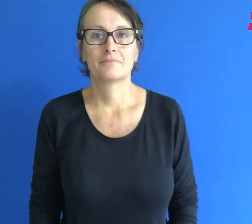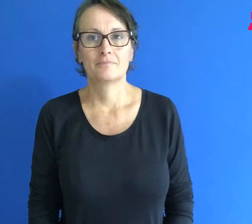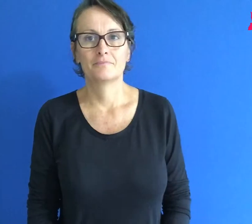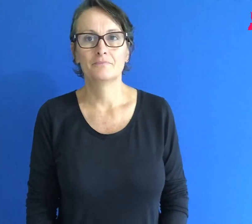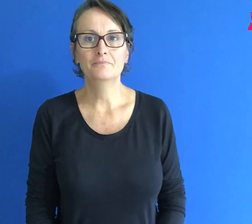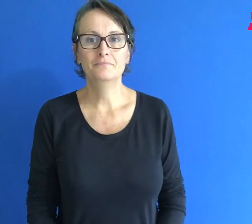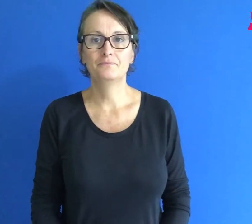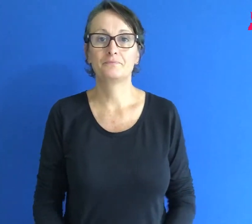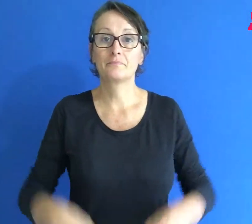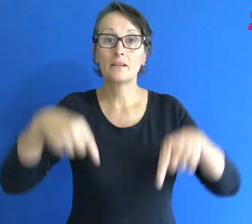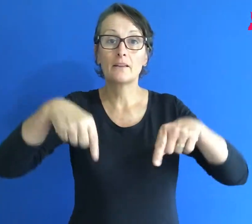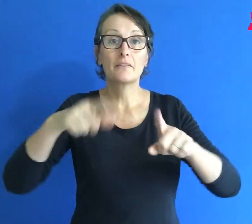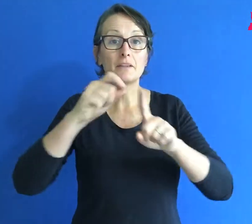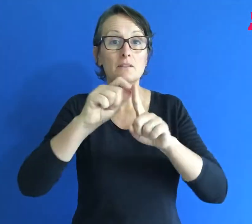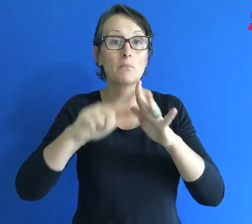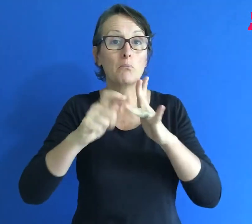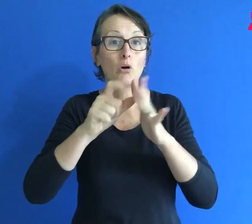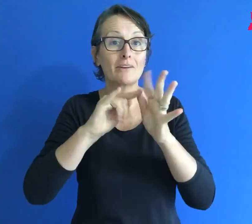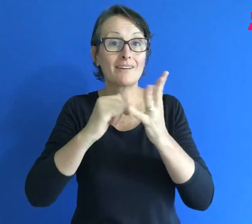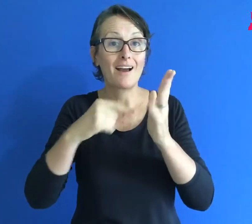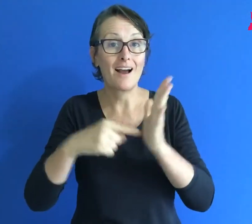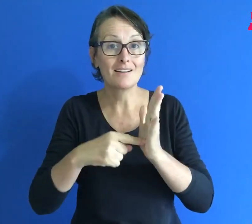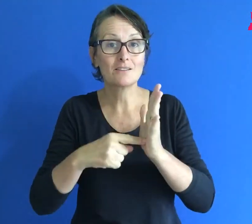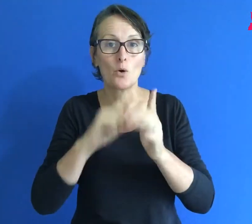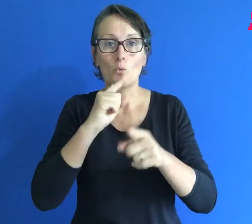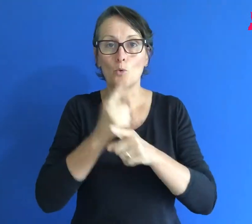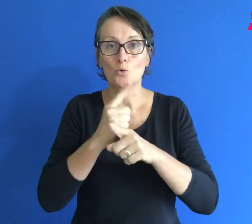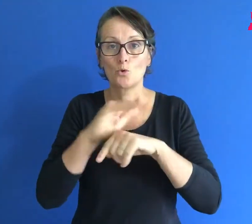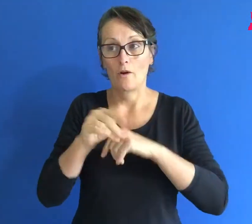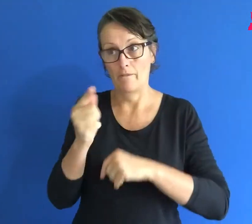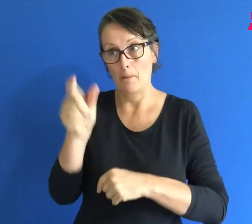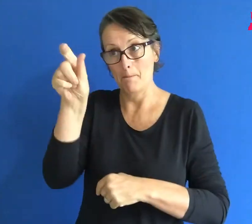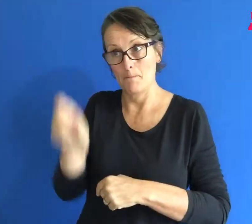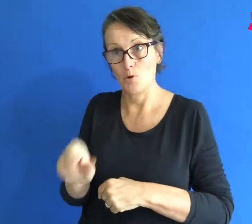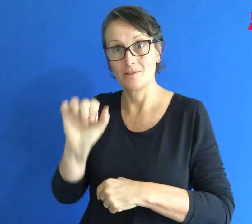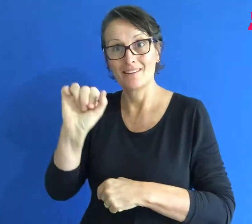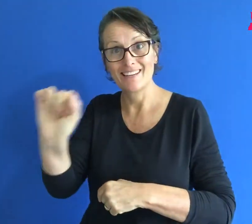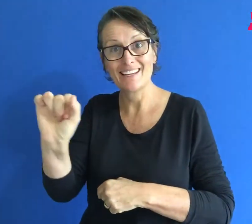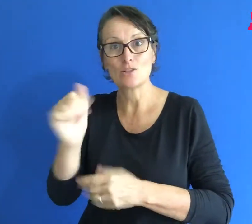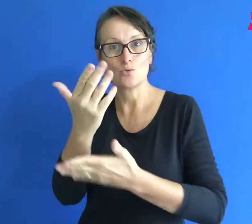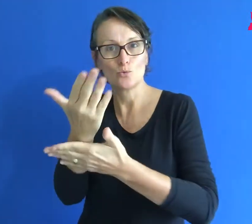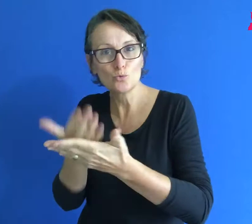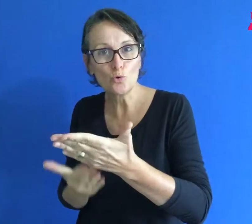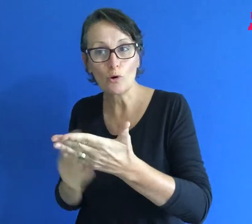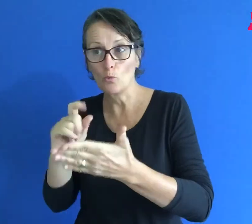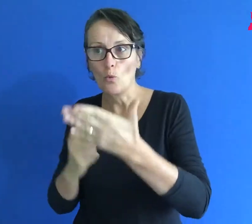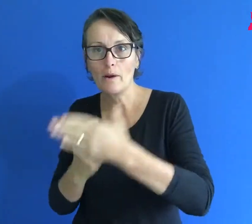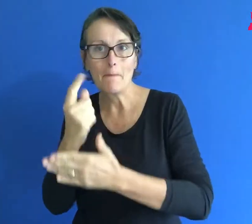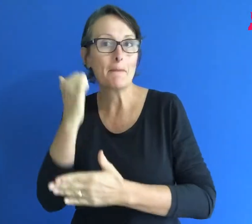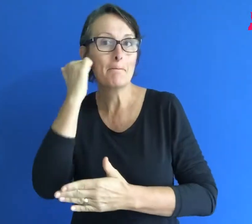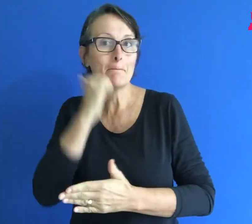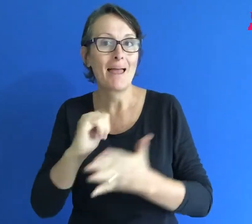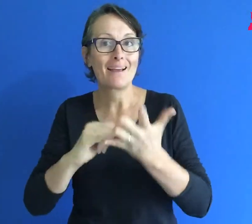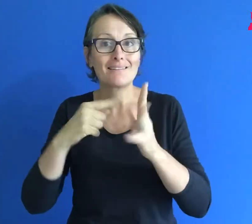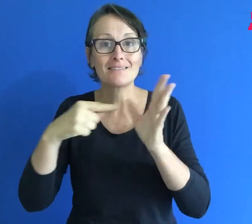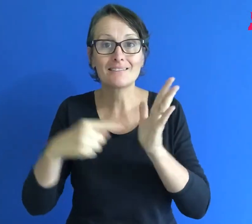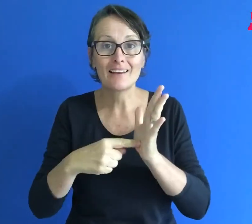Just a heads up, this episode of Not Alone contains a first-hand account of a first responder during the Black Saturday bushfire crisis. It